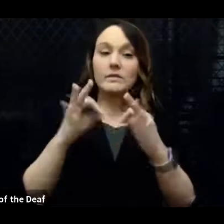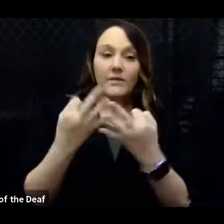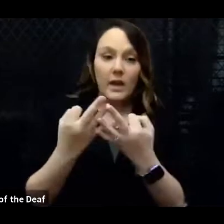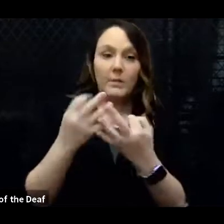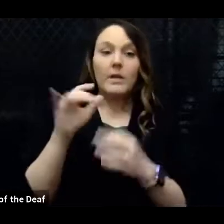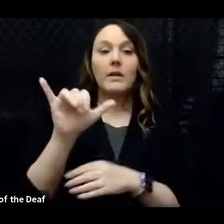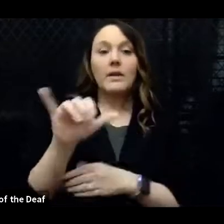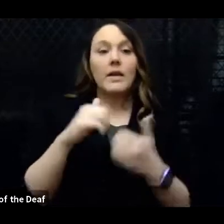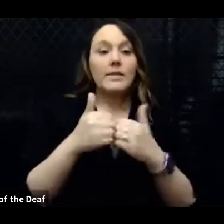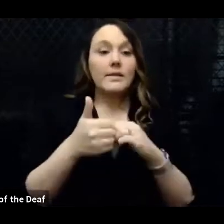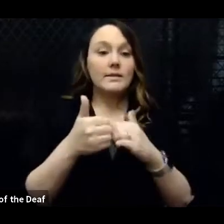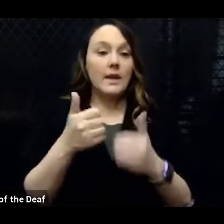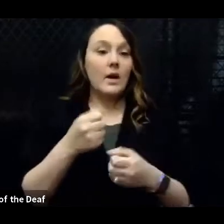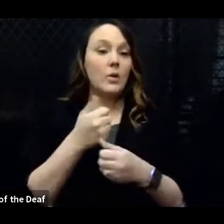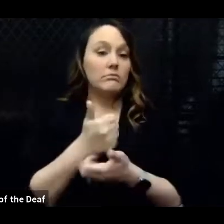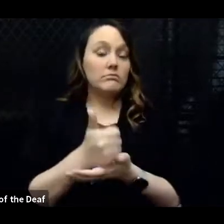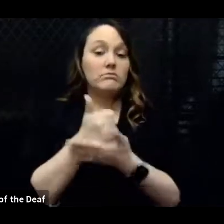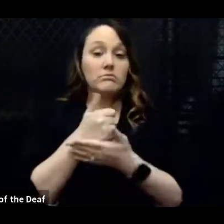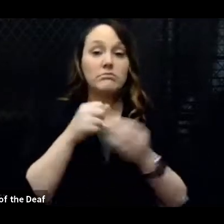that helps us get the message out.